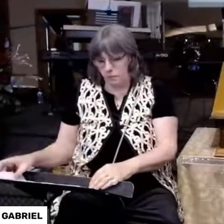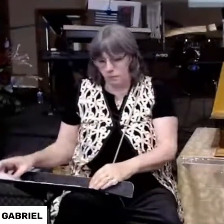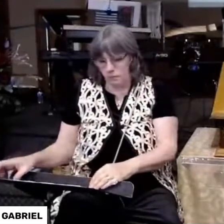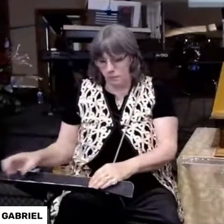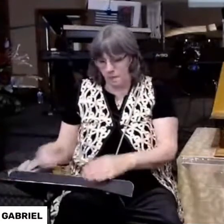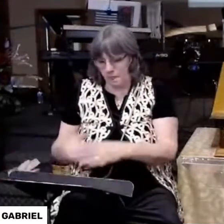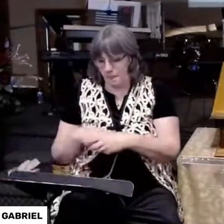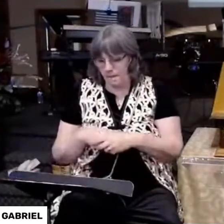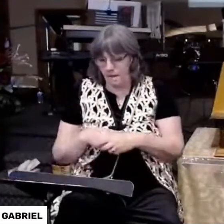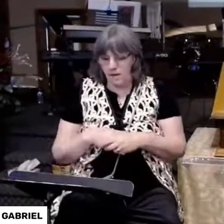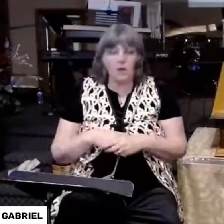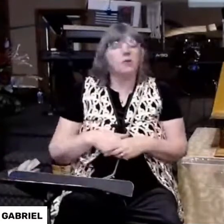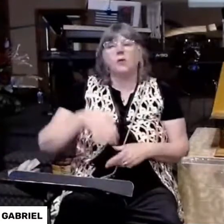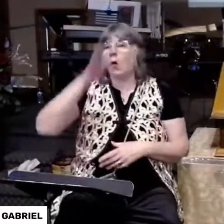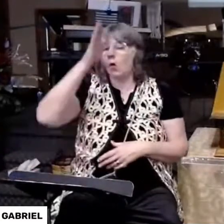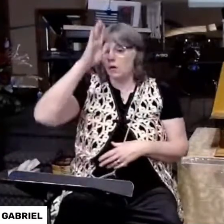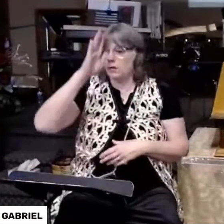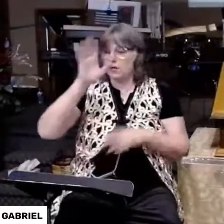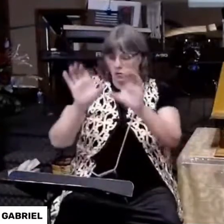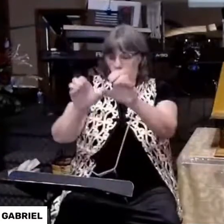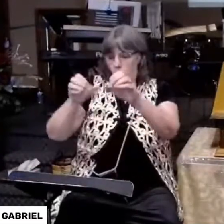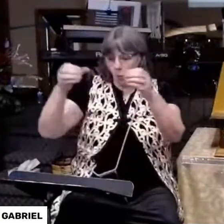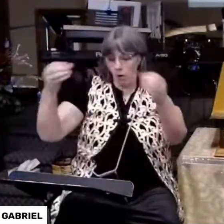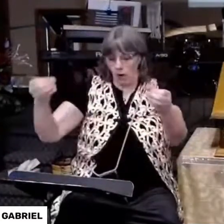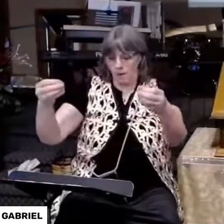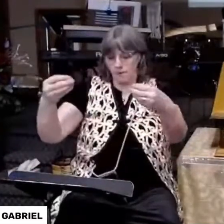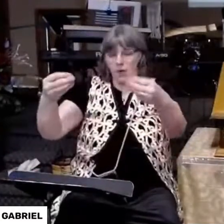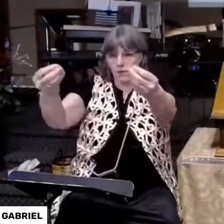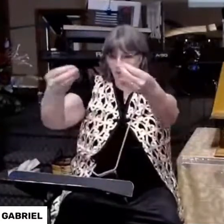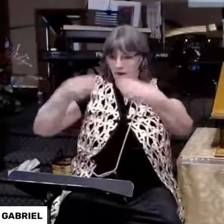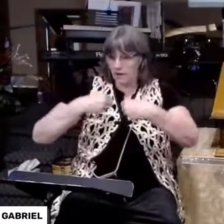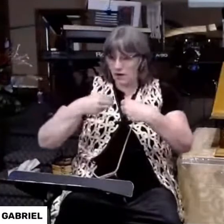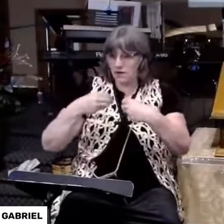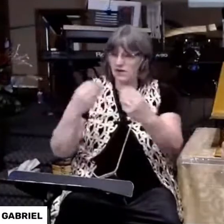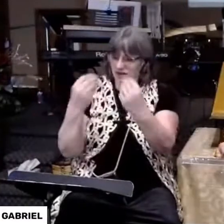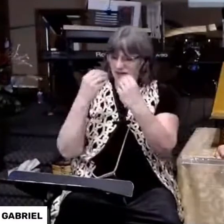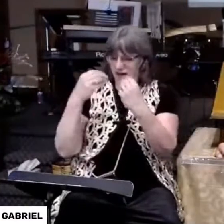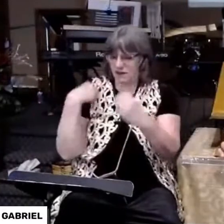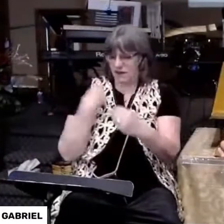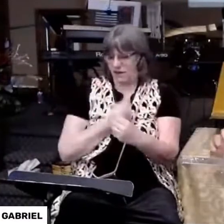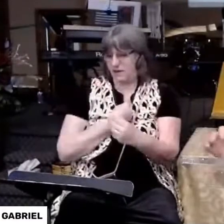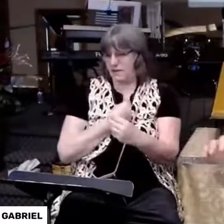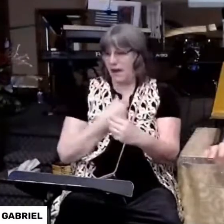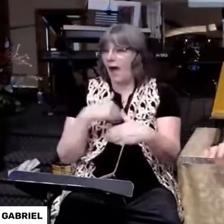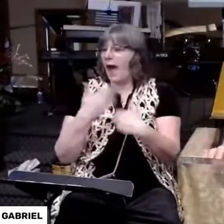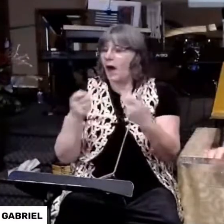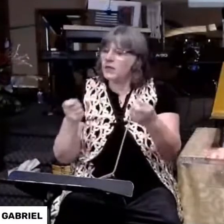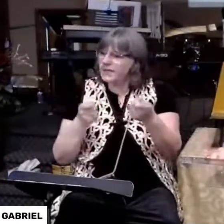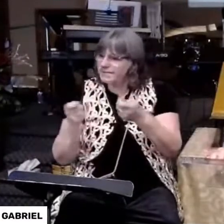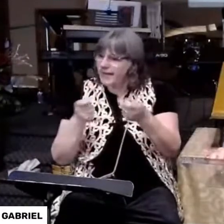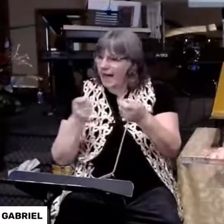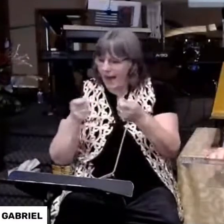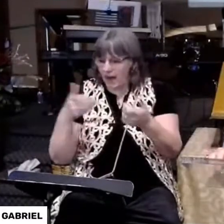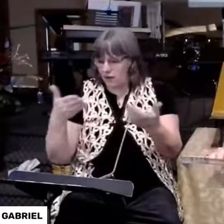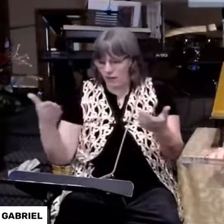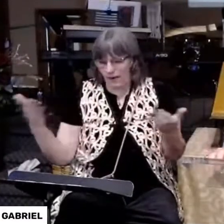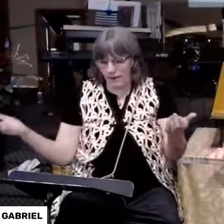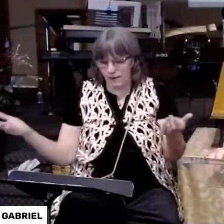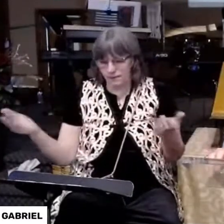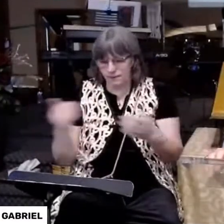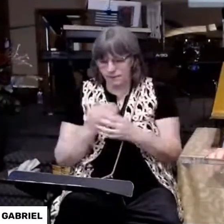human history, I would say that our social report card has